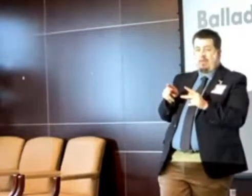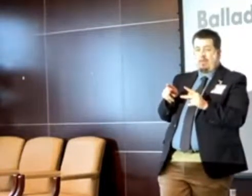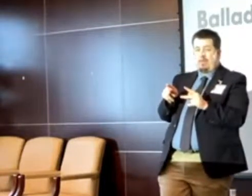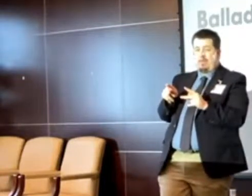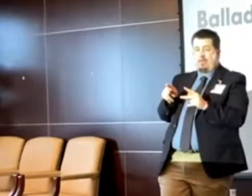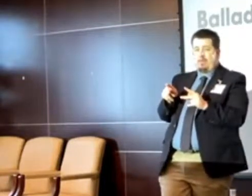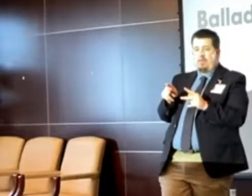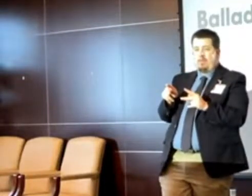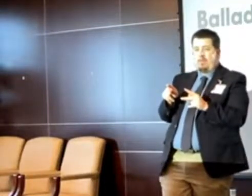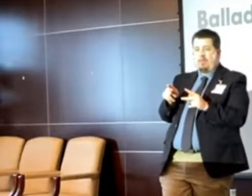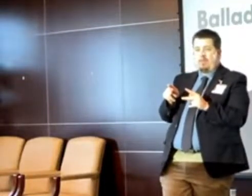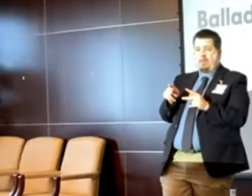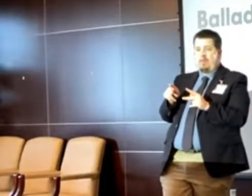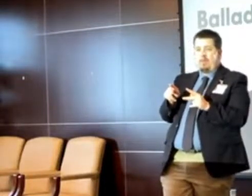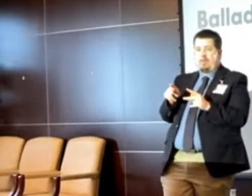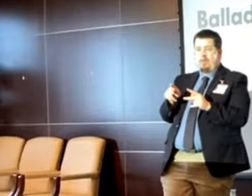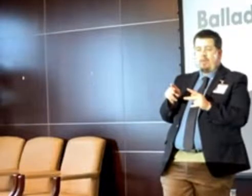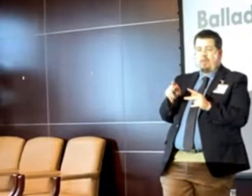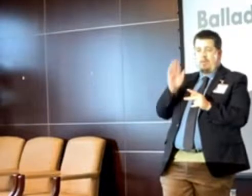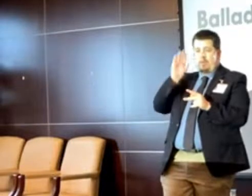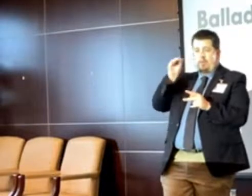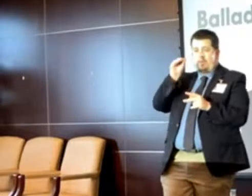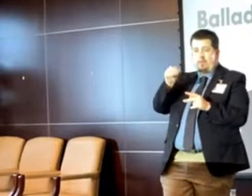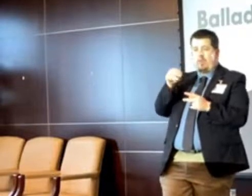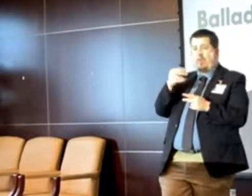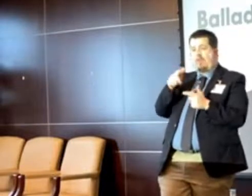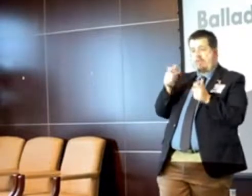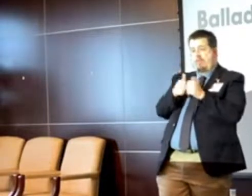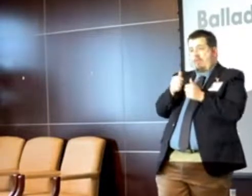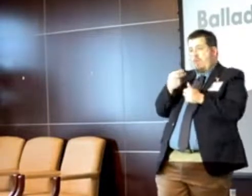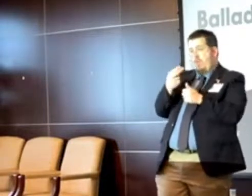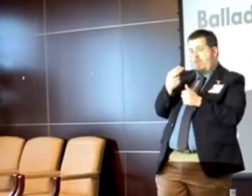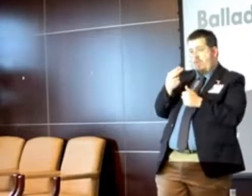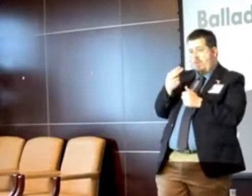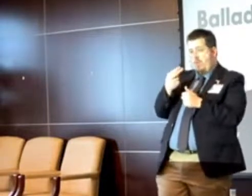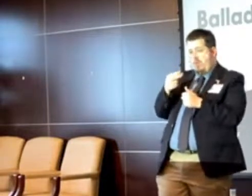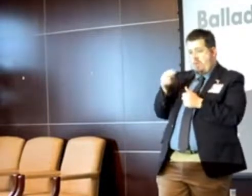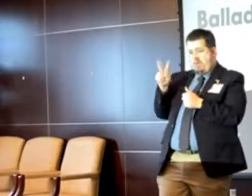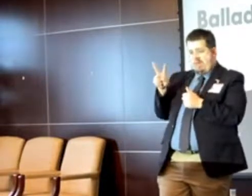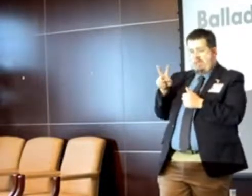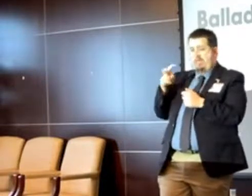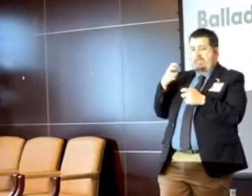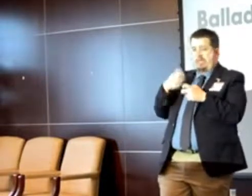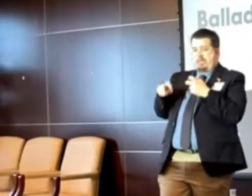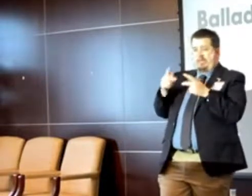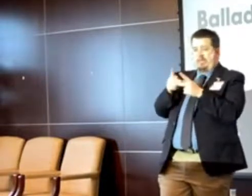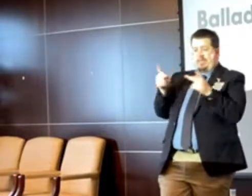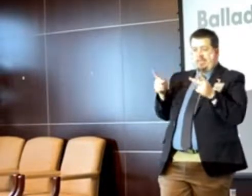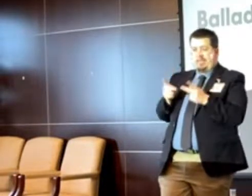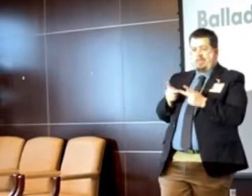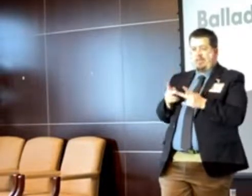as large as Bristol or Holston in really tough positions?